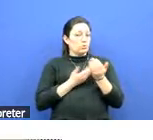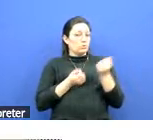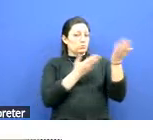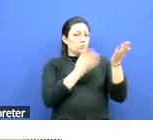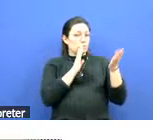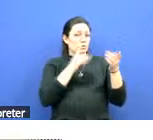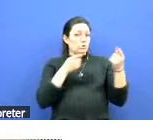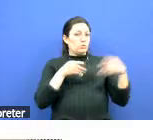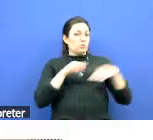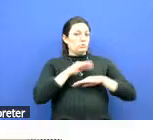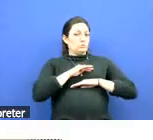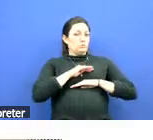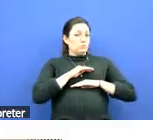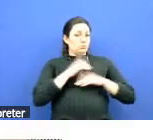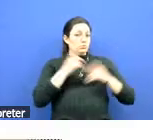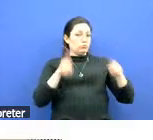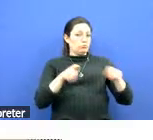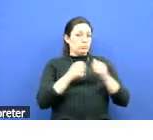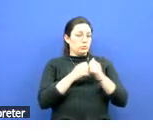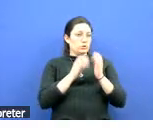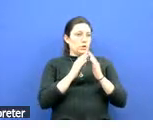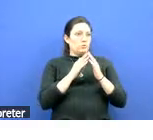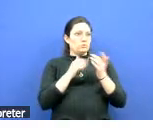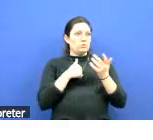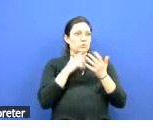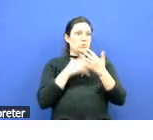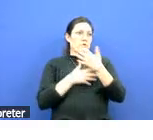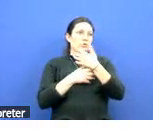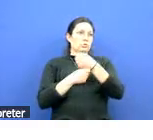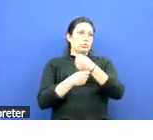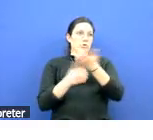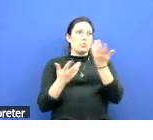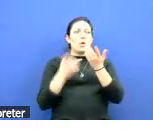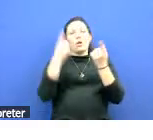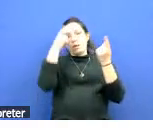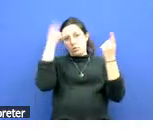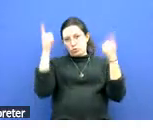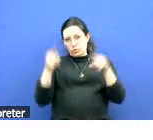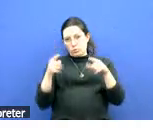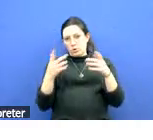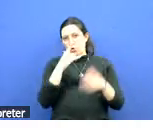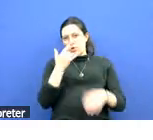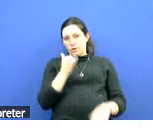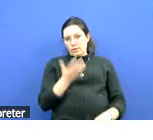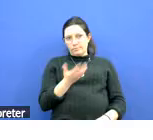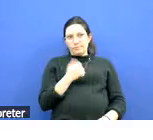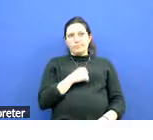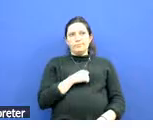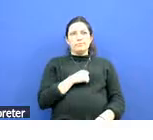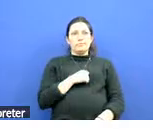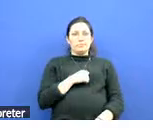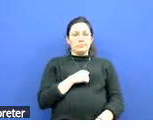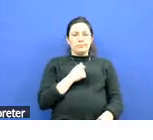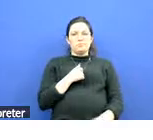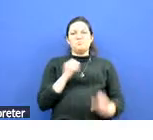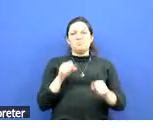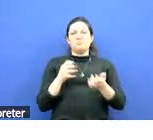me, we'll just kind of summarize that process. And this is, I think you're quite familiar, but I'll take an opportunity to